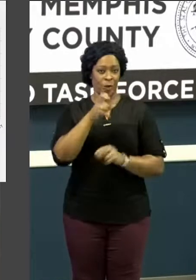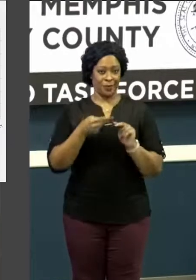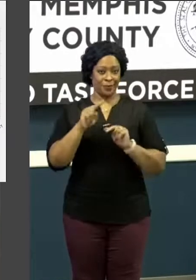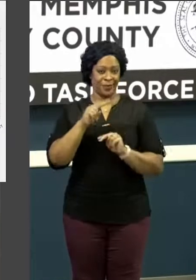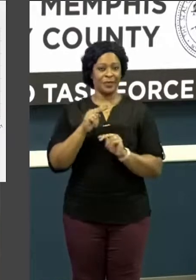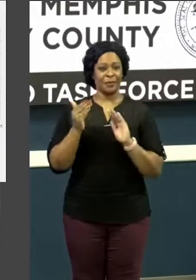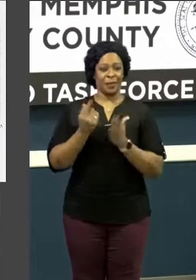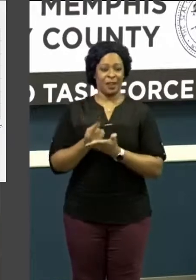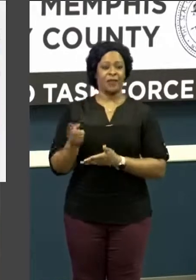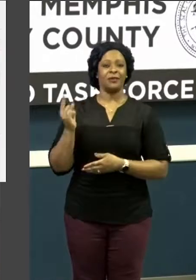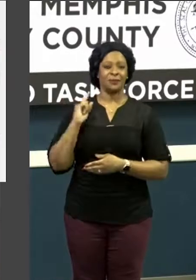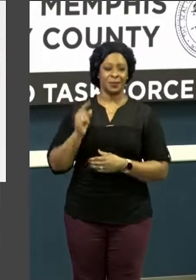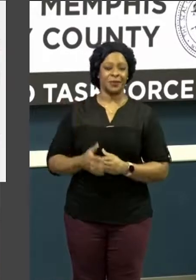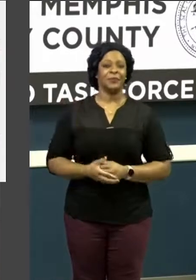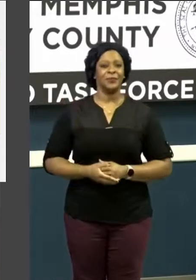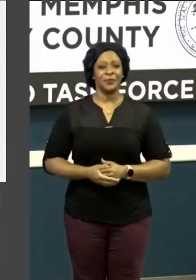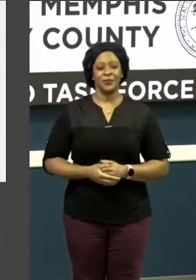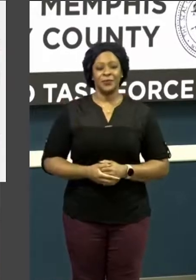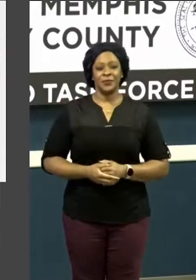Next slide.